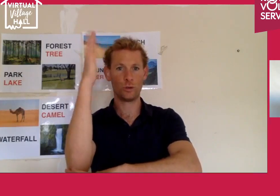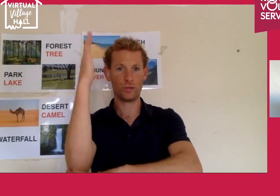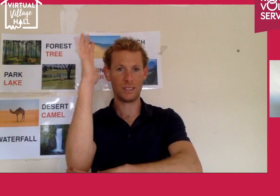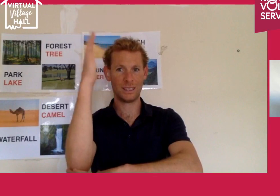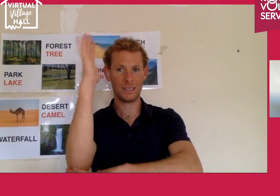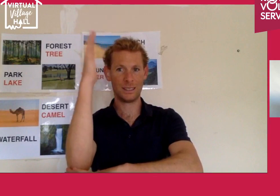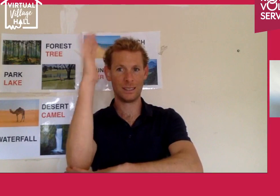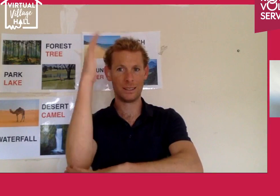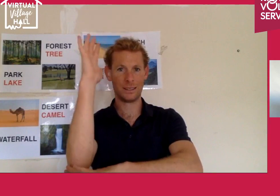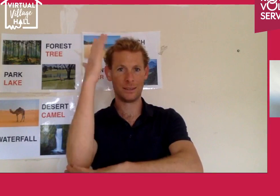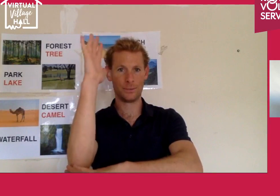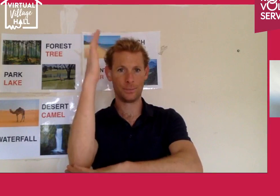tree.